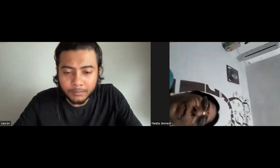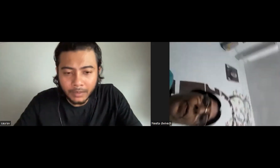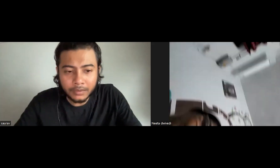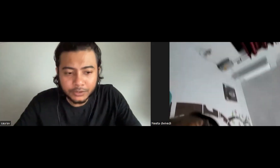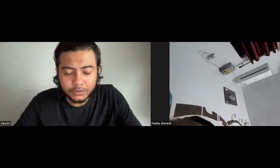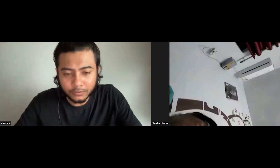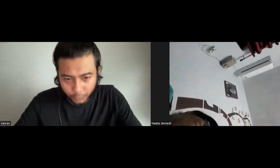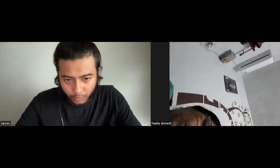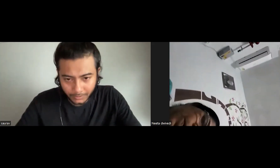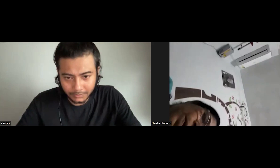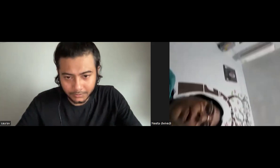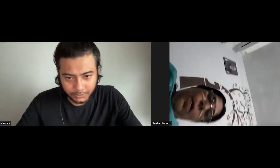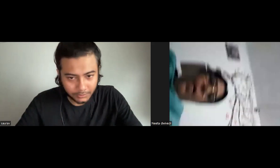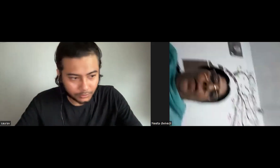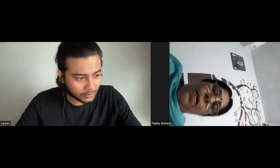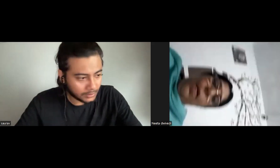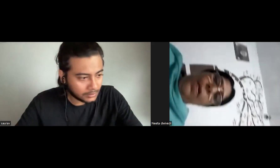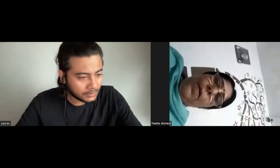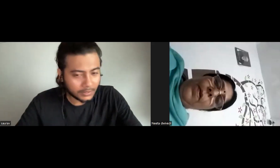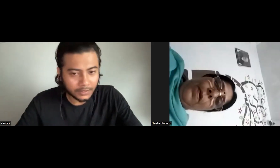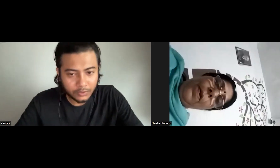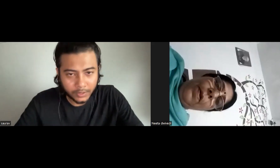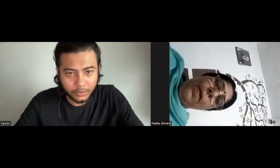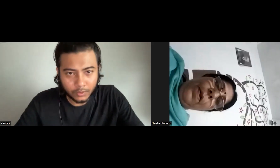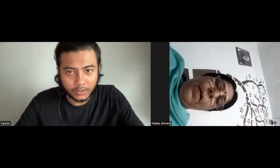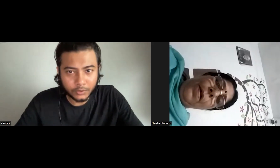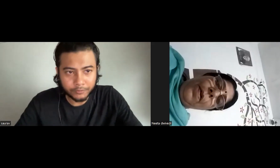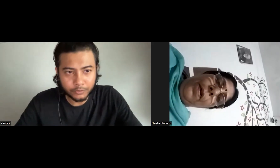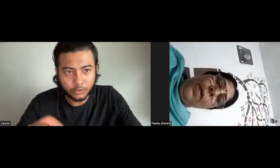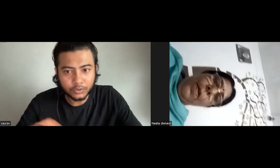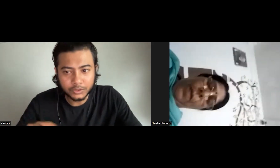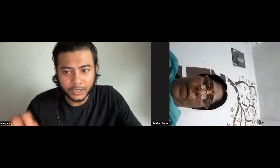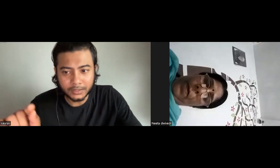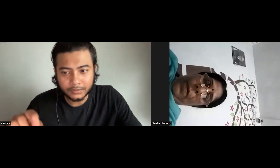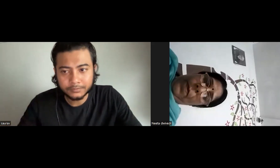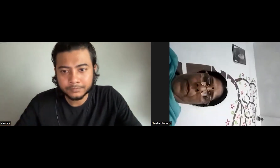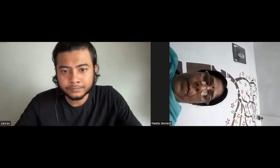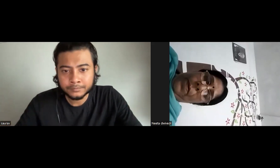Yeah, she's on the phone, Mataji. She didn't see it, so I told her you have to go to the chat.